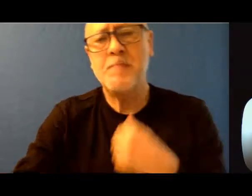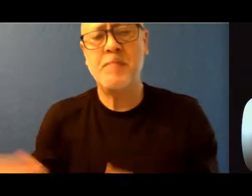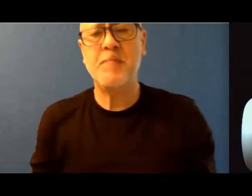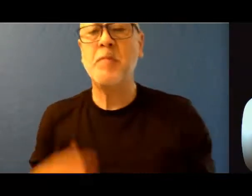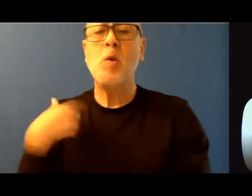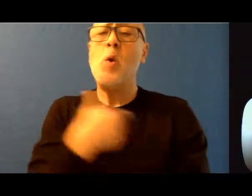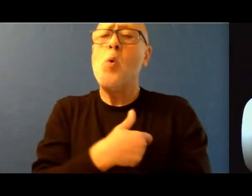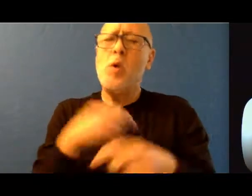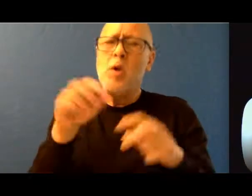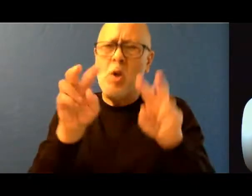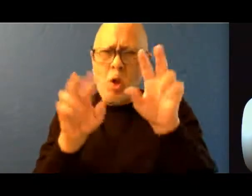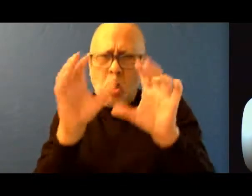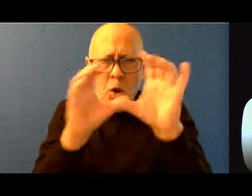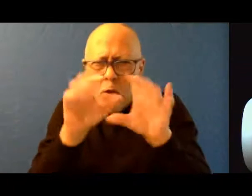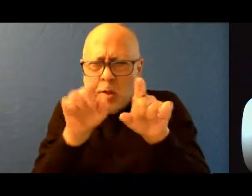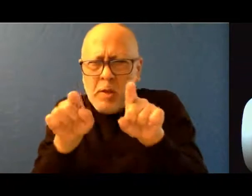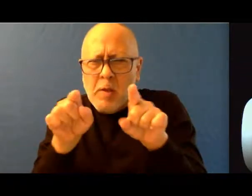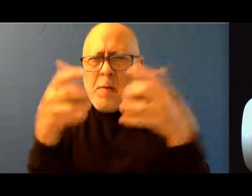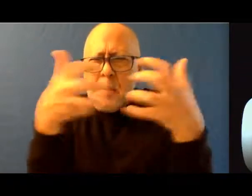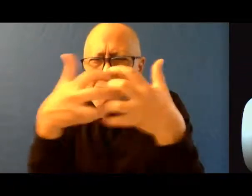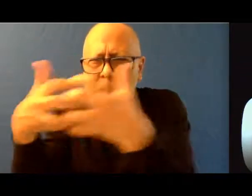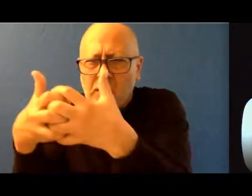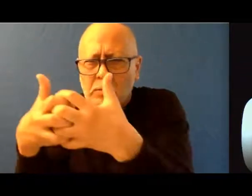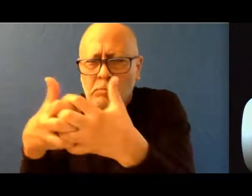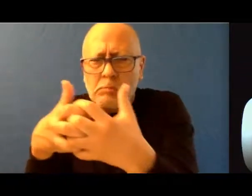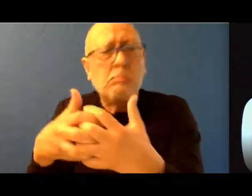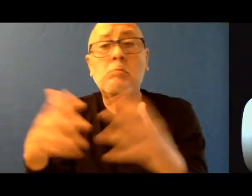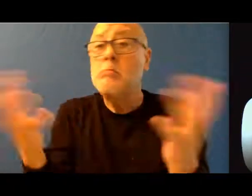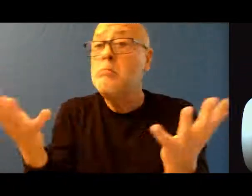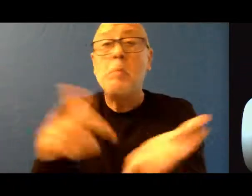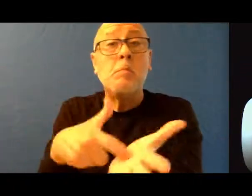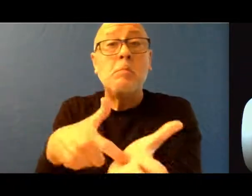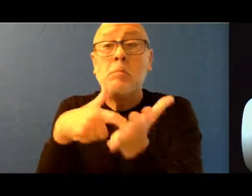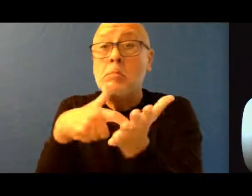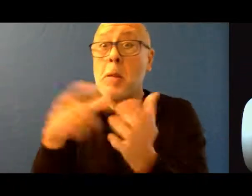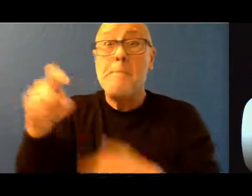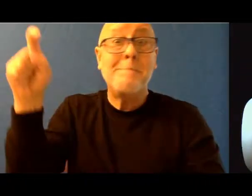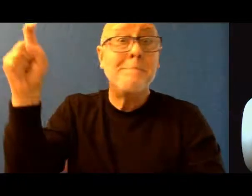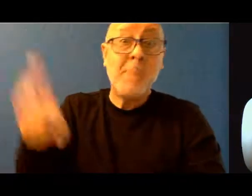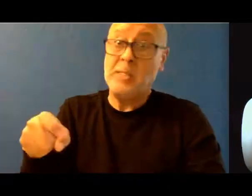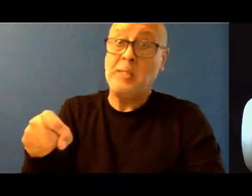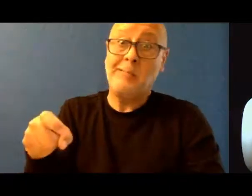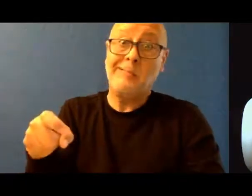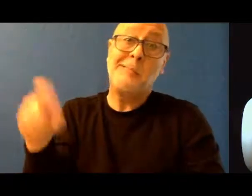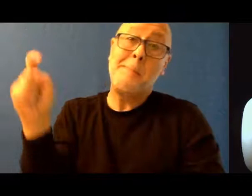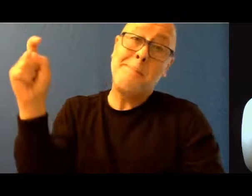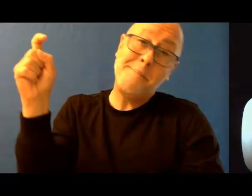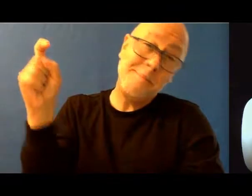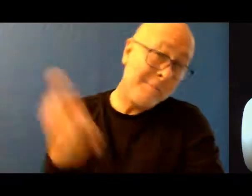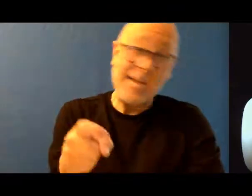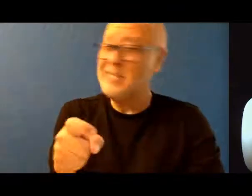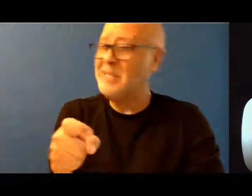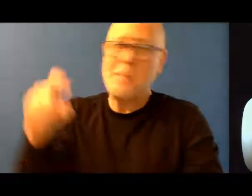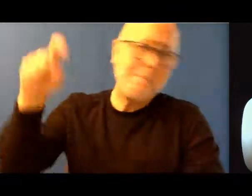So when we're looking for matching, they must, and I might even underline must because it's that important,